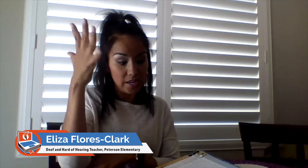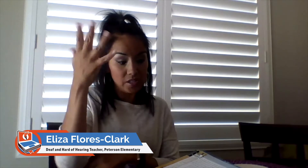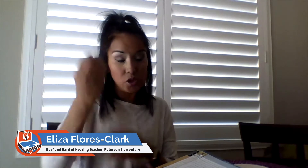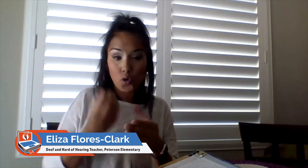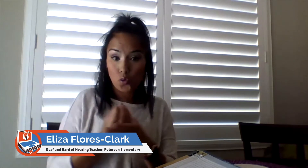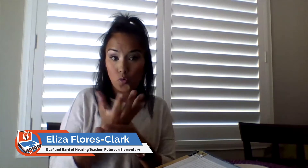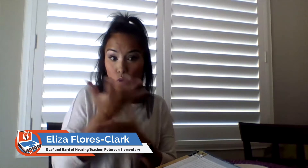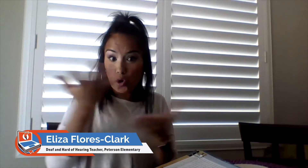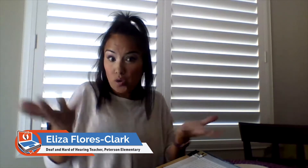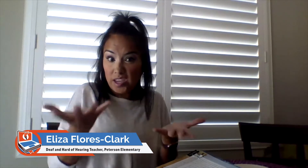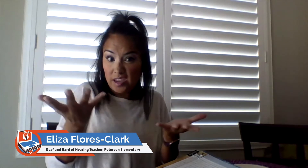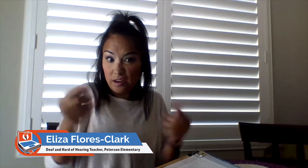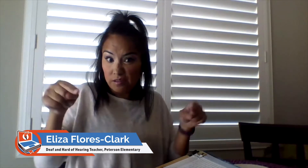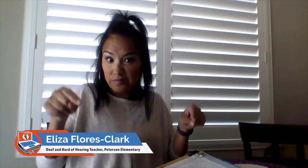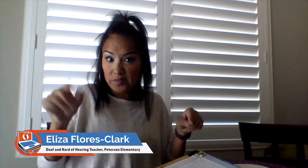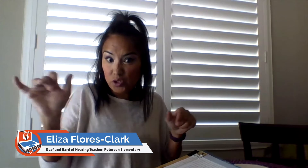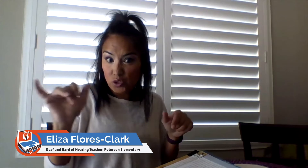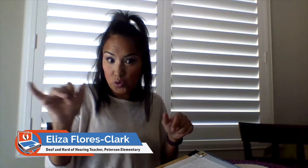Trees grow here too.